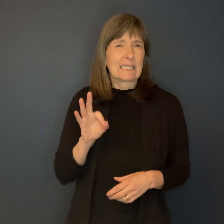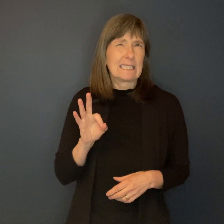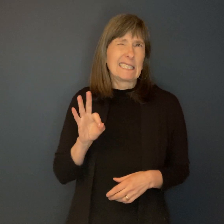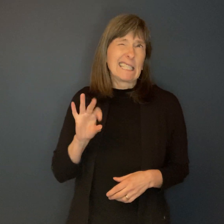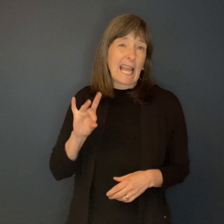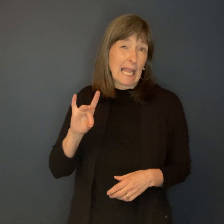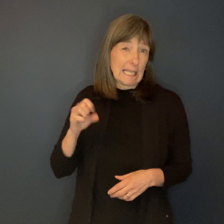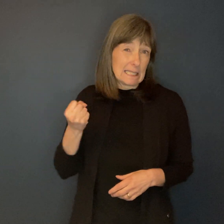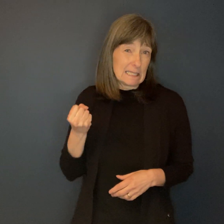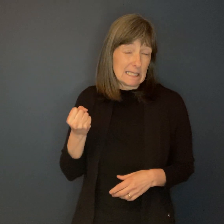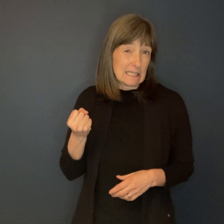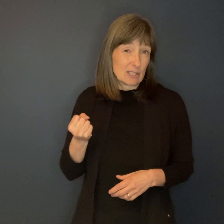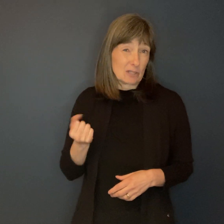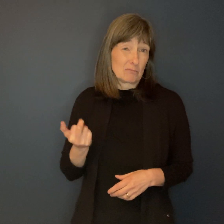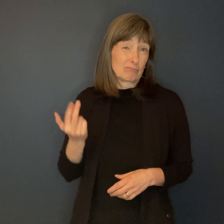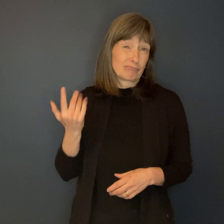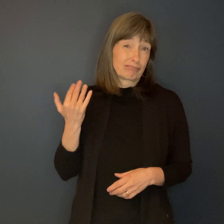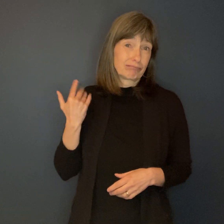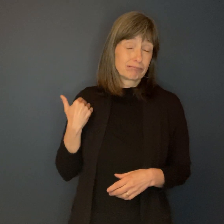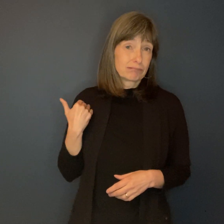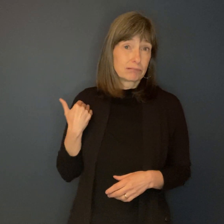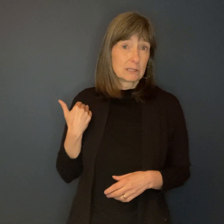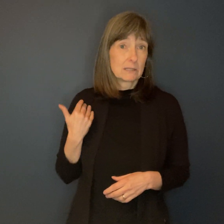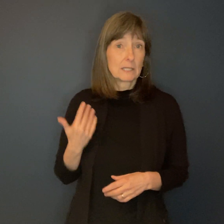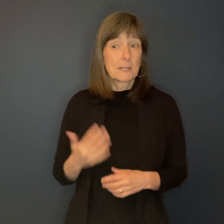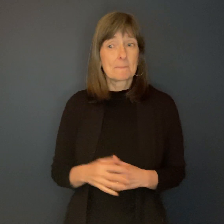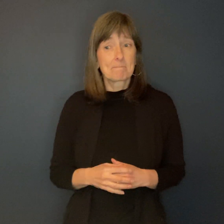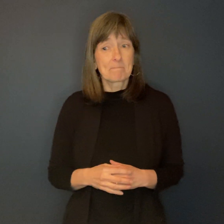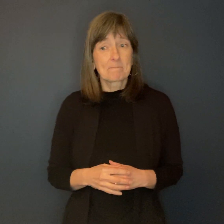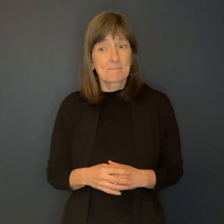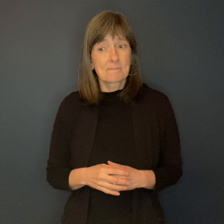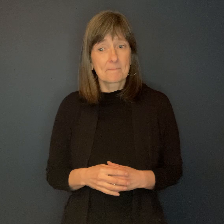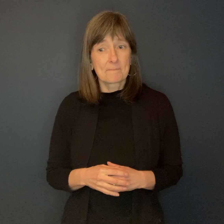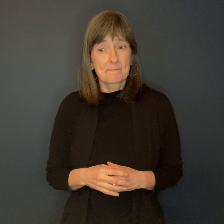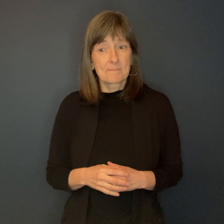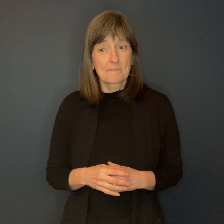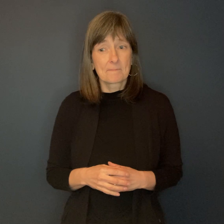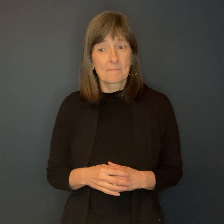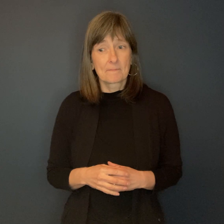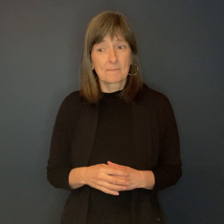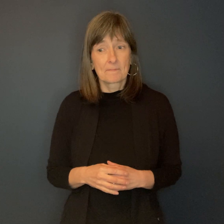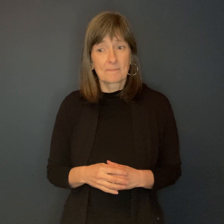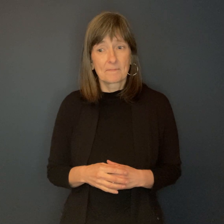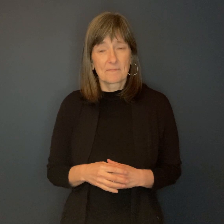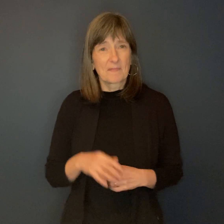1980s, where people, just again coming off of the equality rights